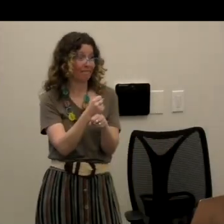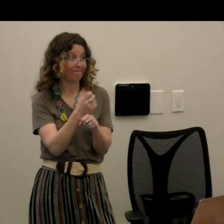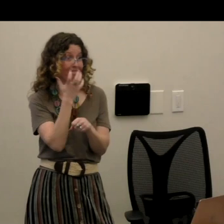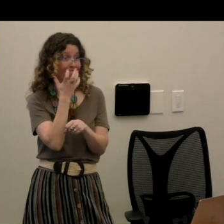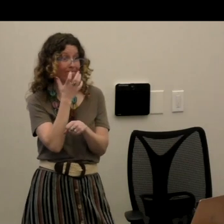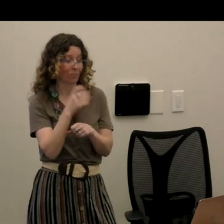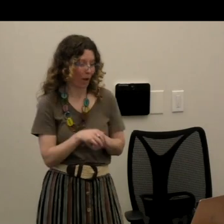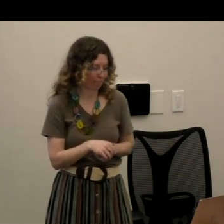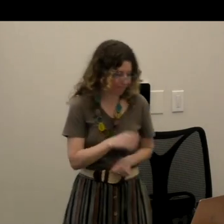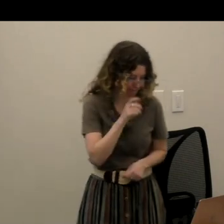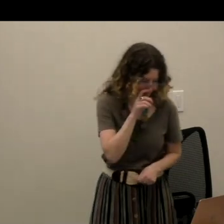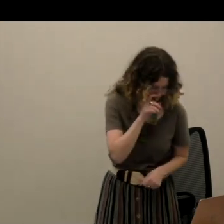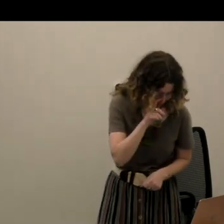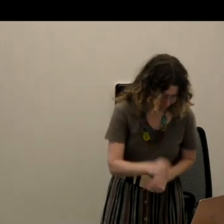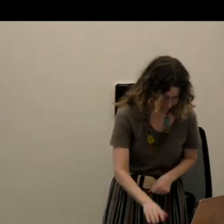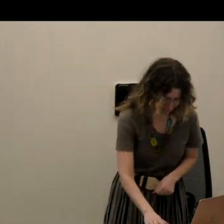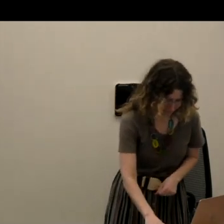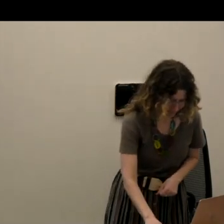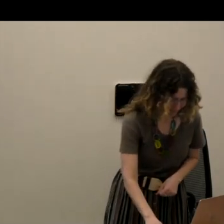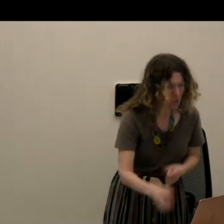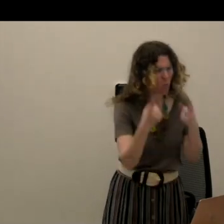Louisiana. So imagine that.